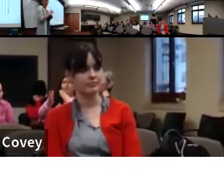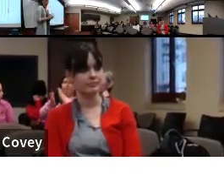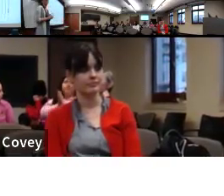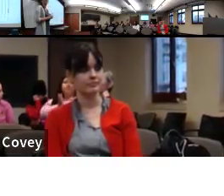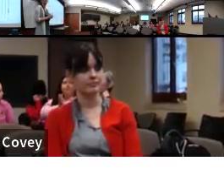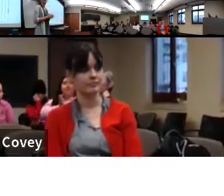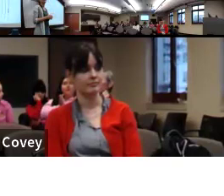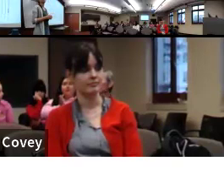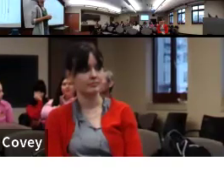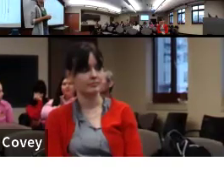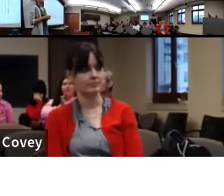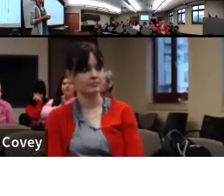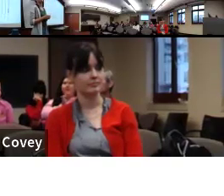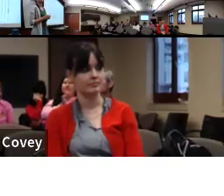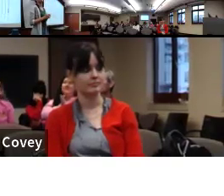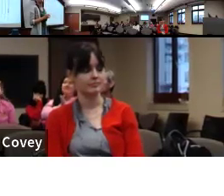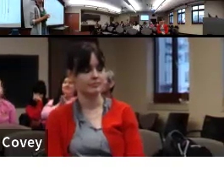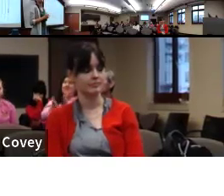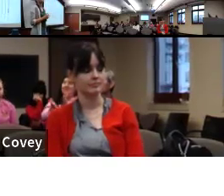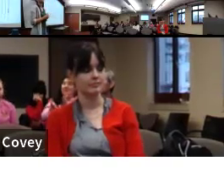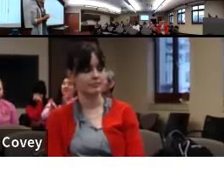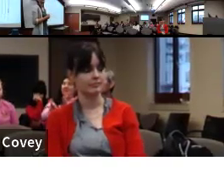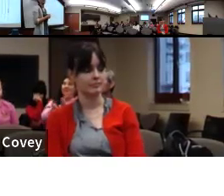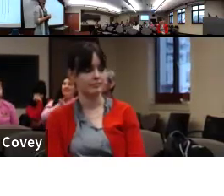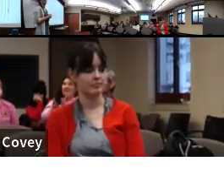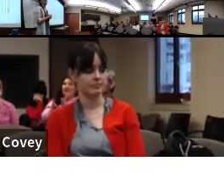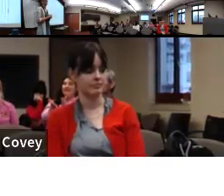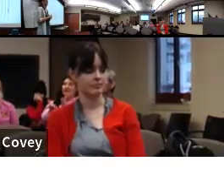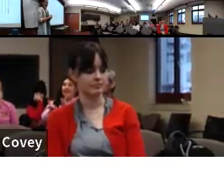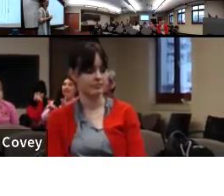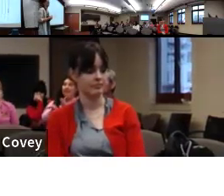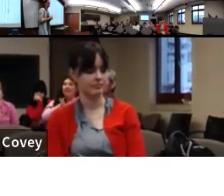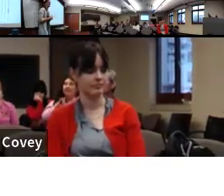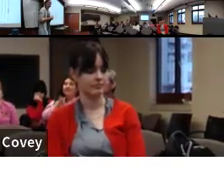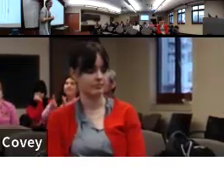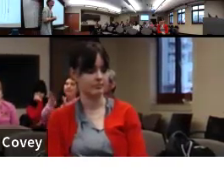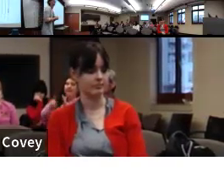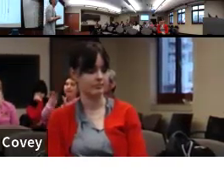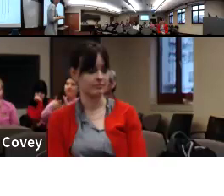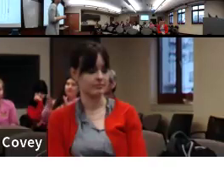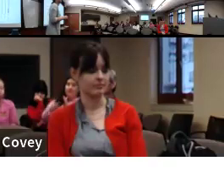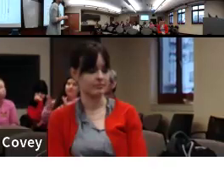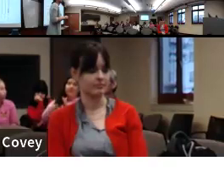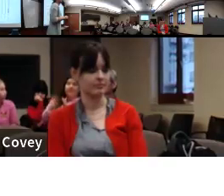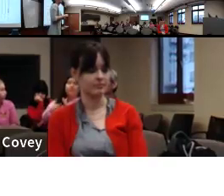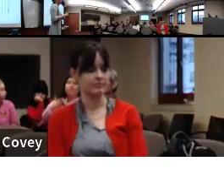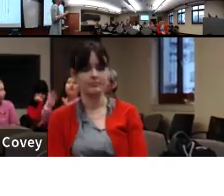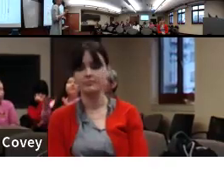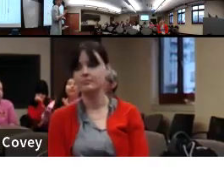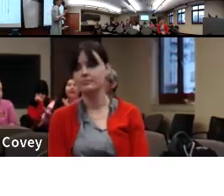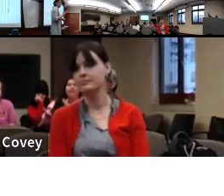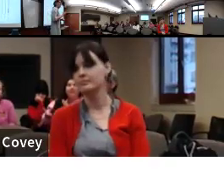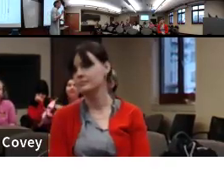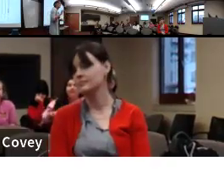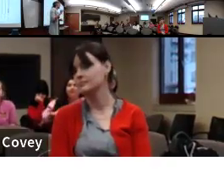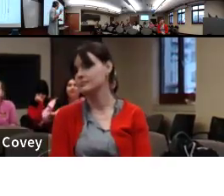you reach a point in your language learning and that's it. And that's sad, that's scary, and that is something that can very well